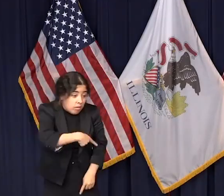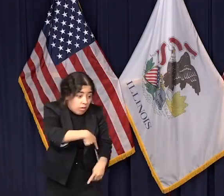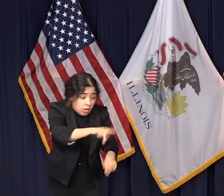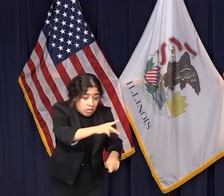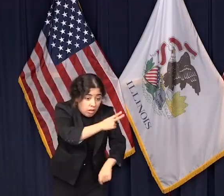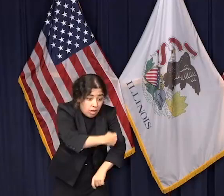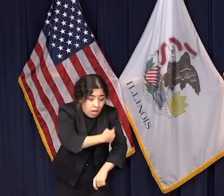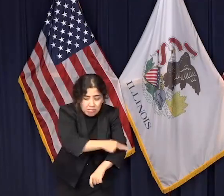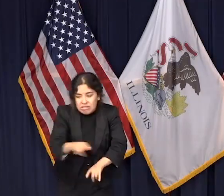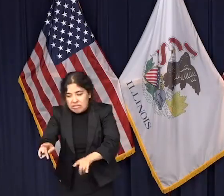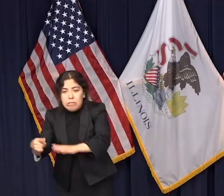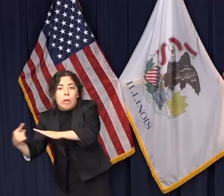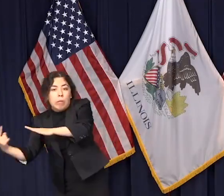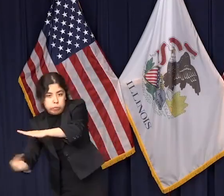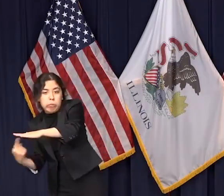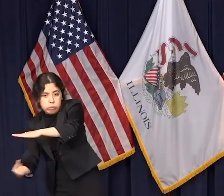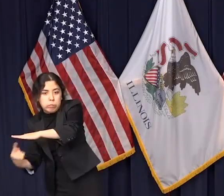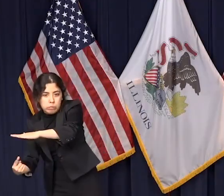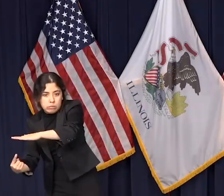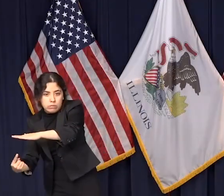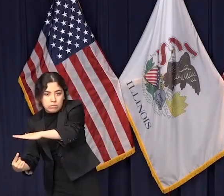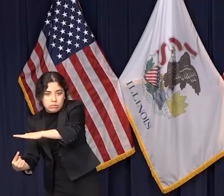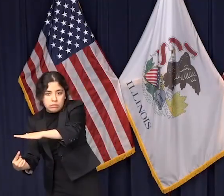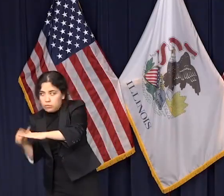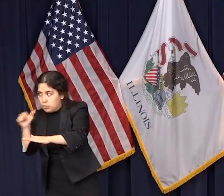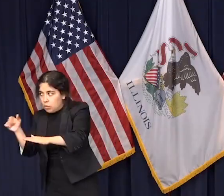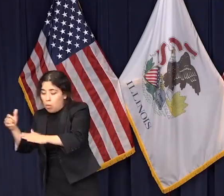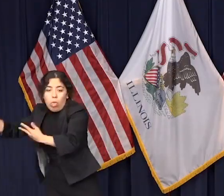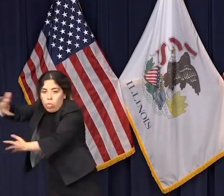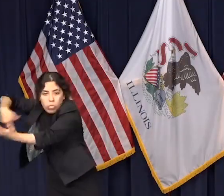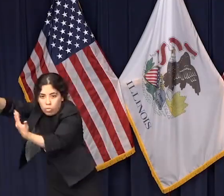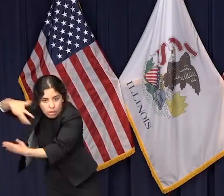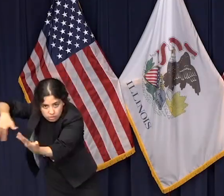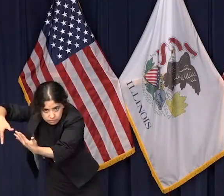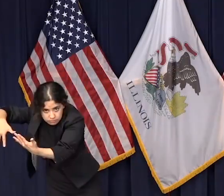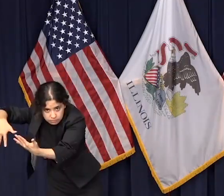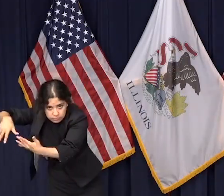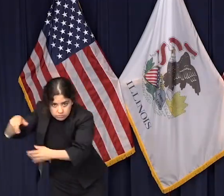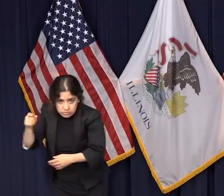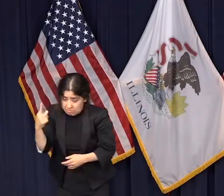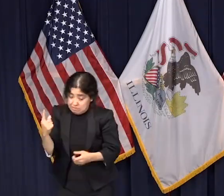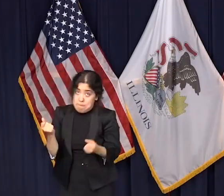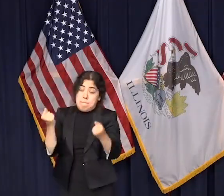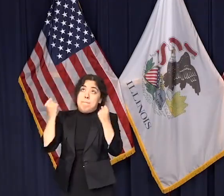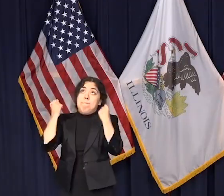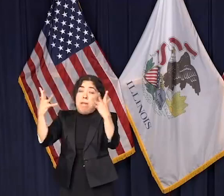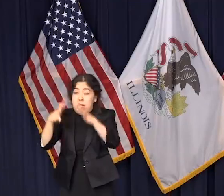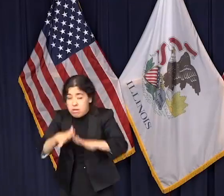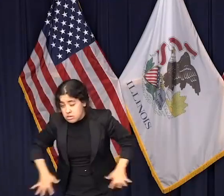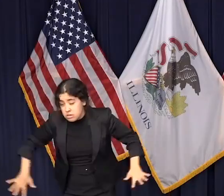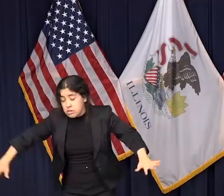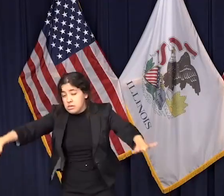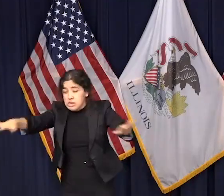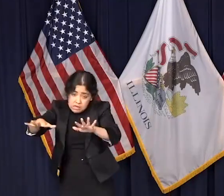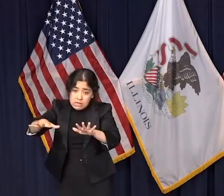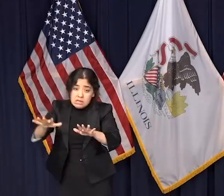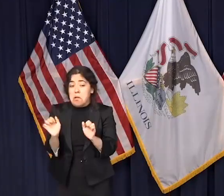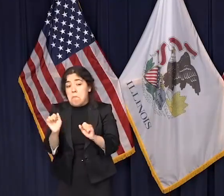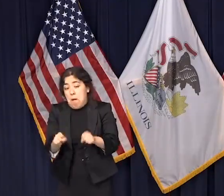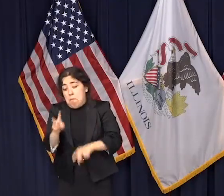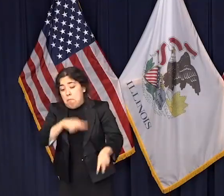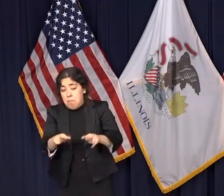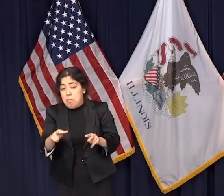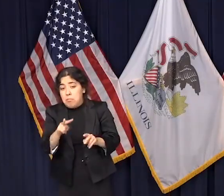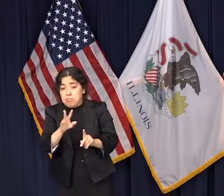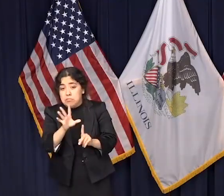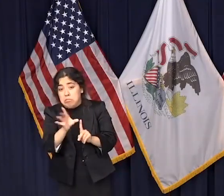just stay sequestered, you know, stay isolated. So there's lots of probable cases that are not in our total. You are correct.